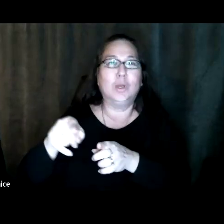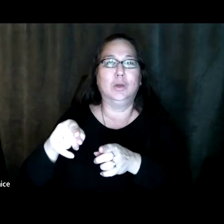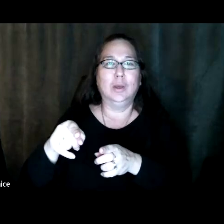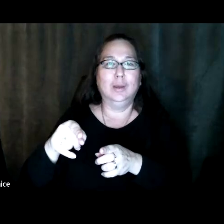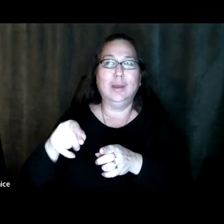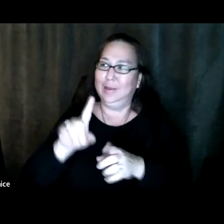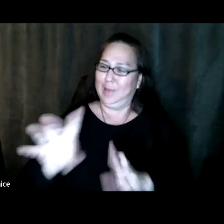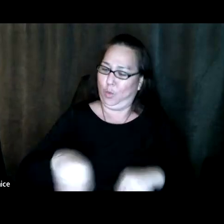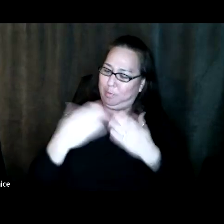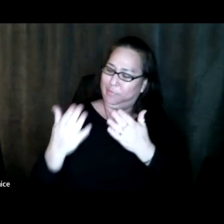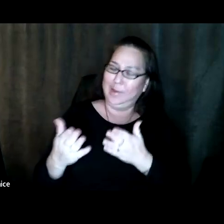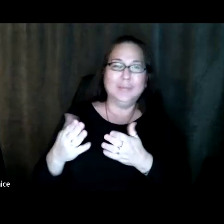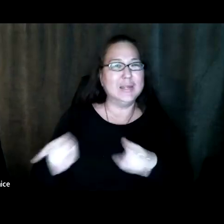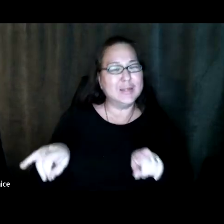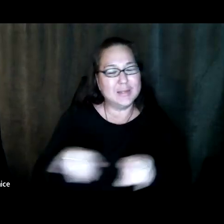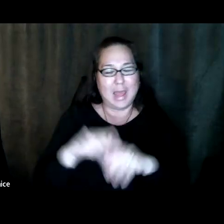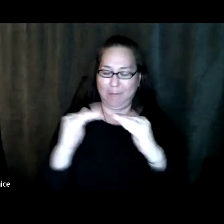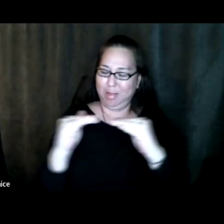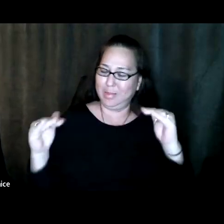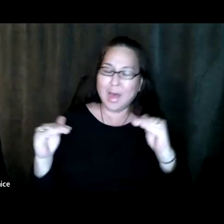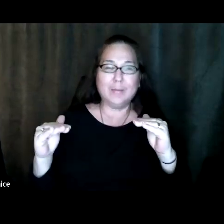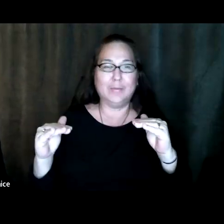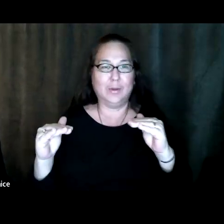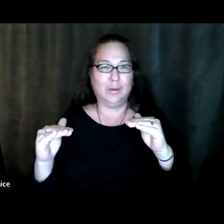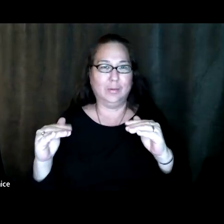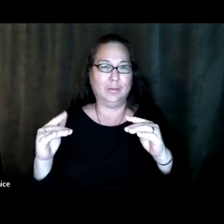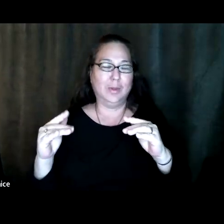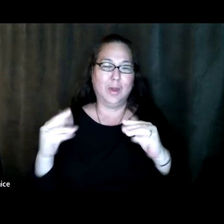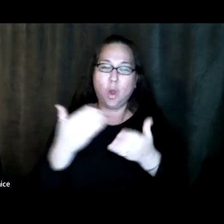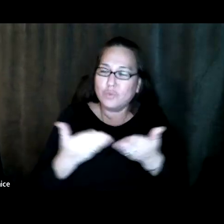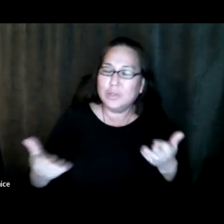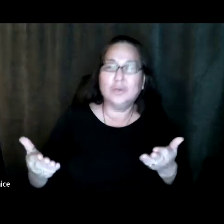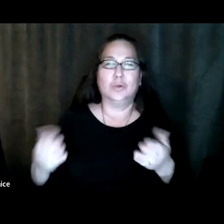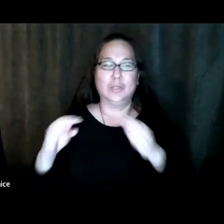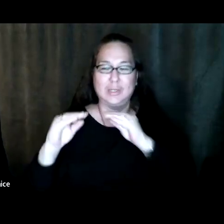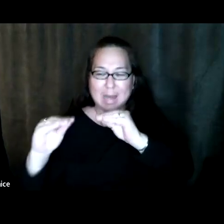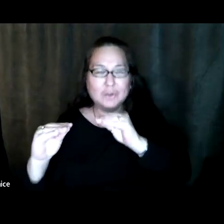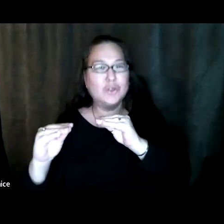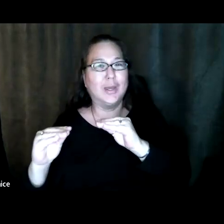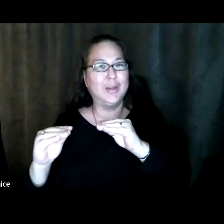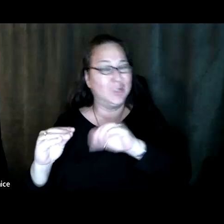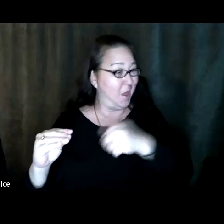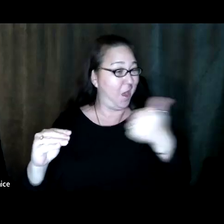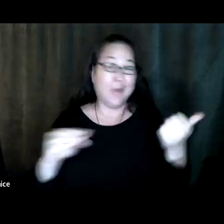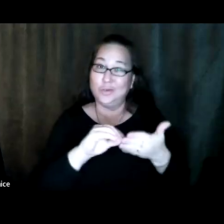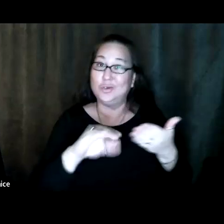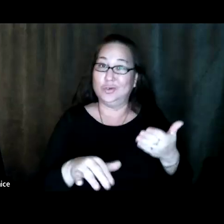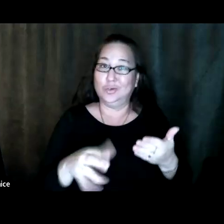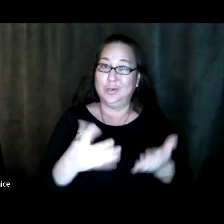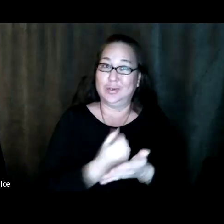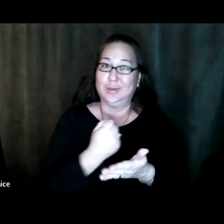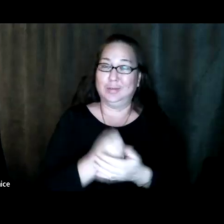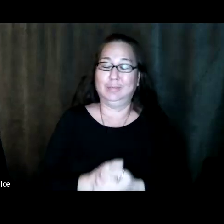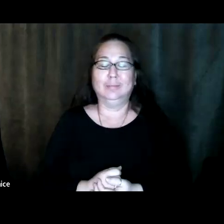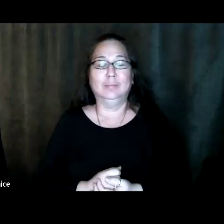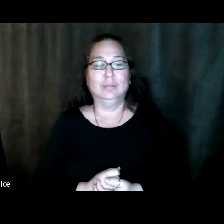same level of academics and resources that other students get, and the same opportunities, to your point. I think we find ourselves also